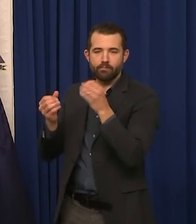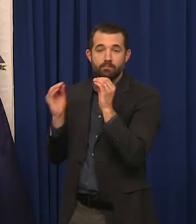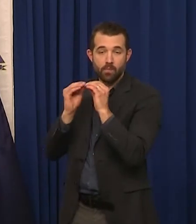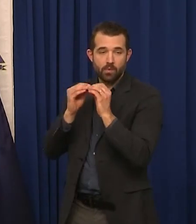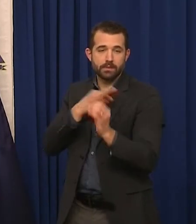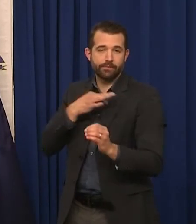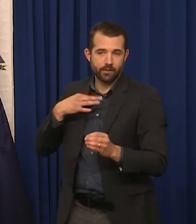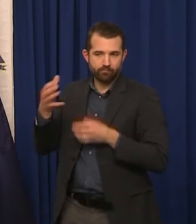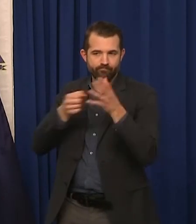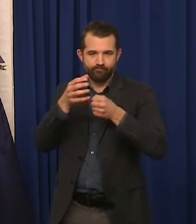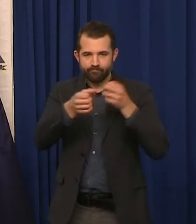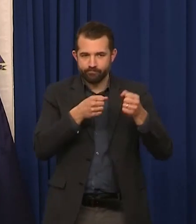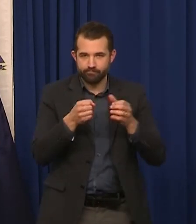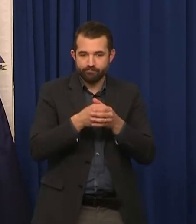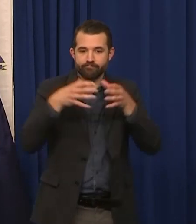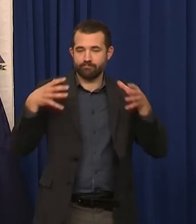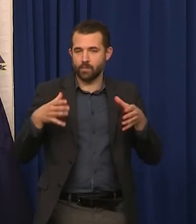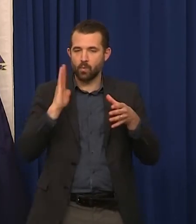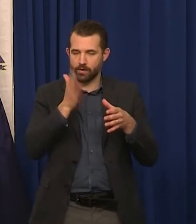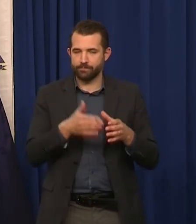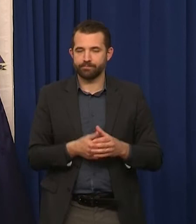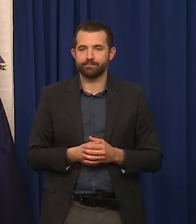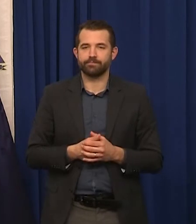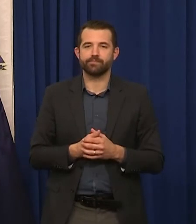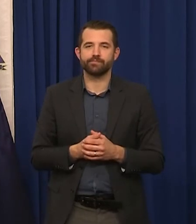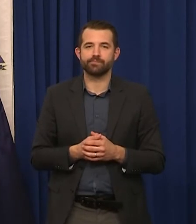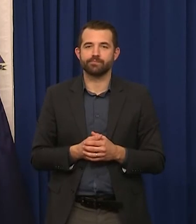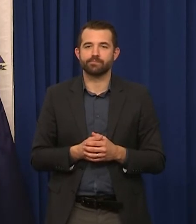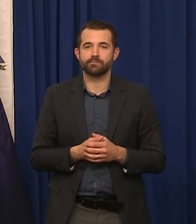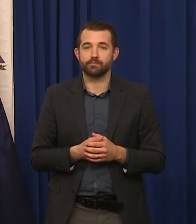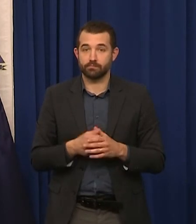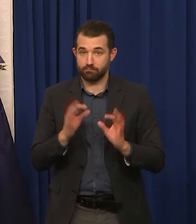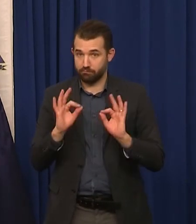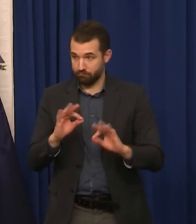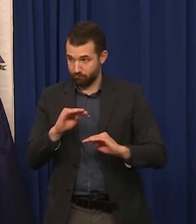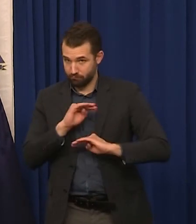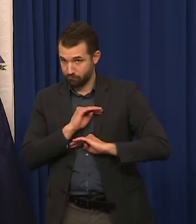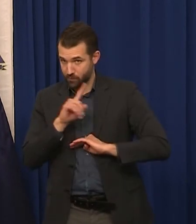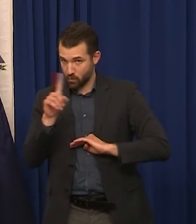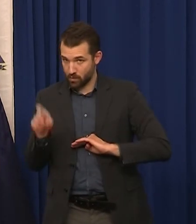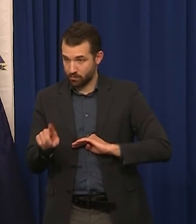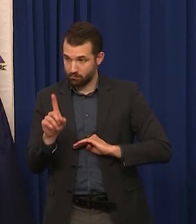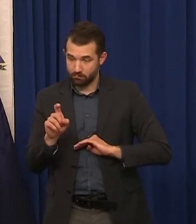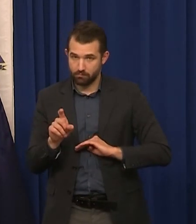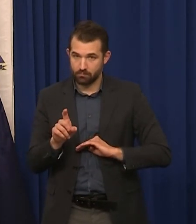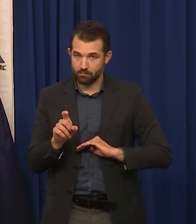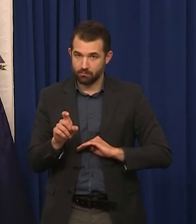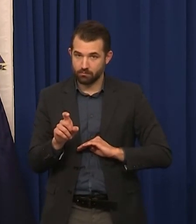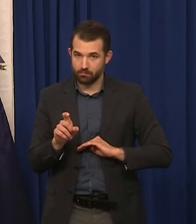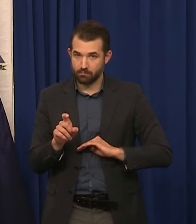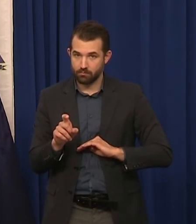that will determine sort of the skill level. So does that answer your question, Patrick?